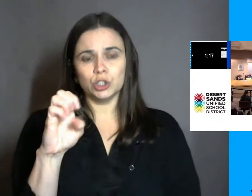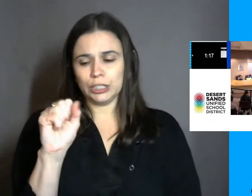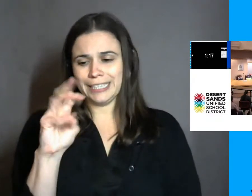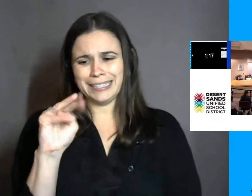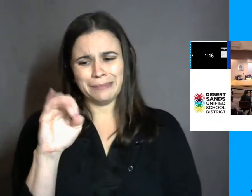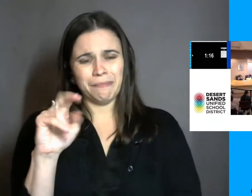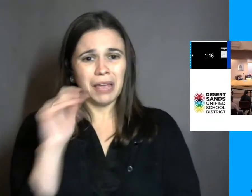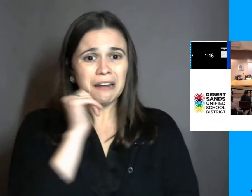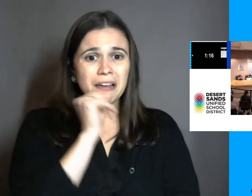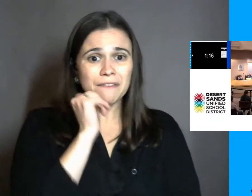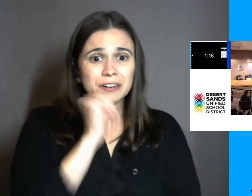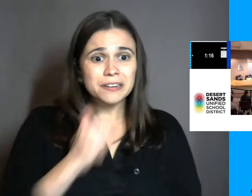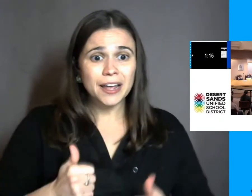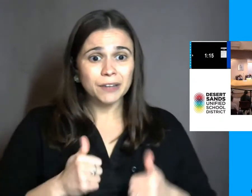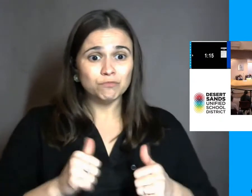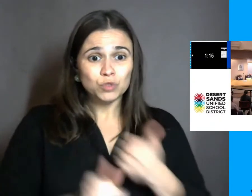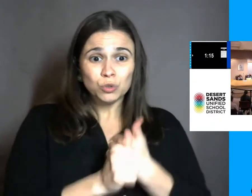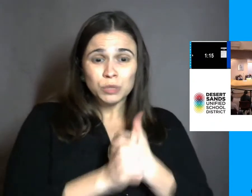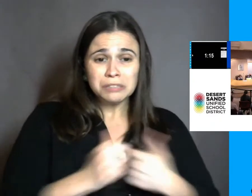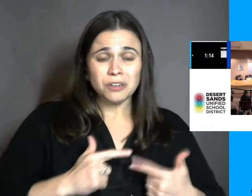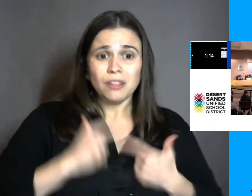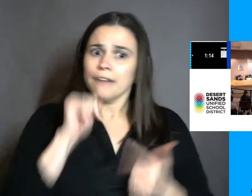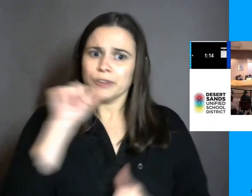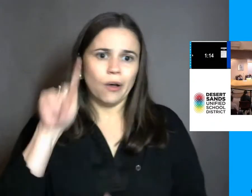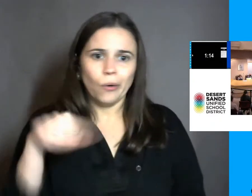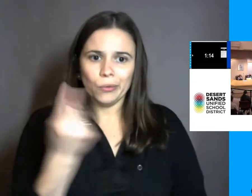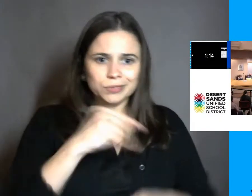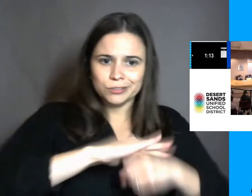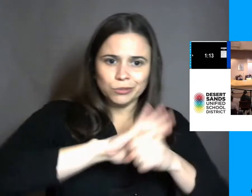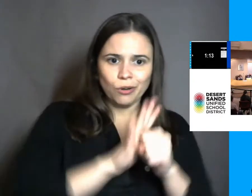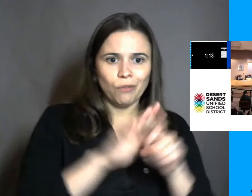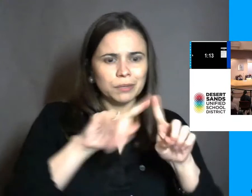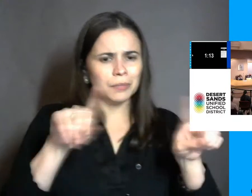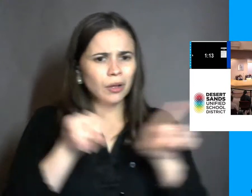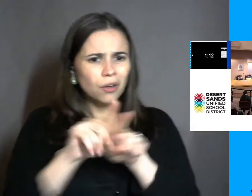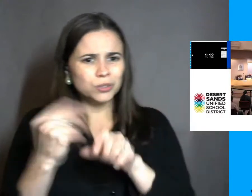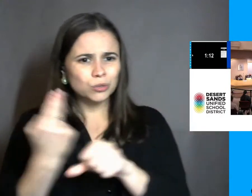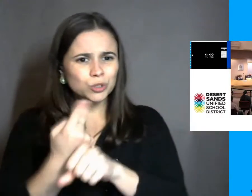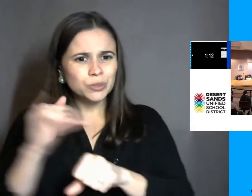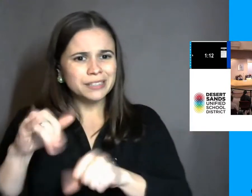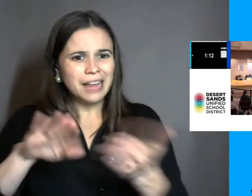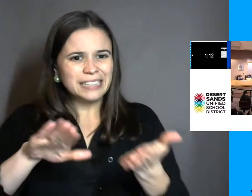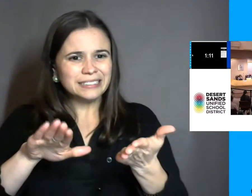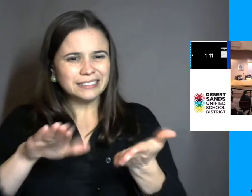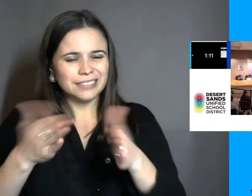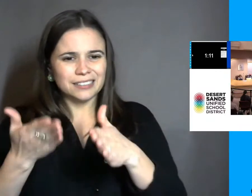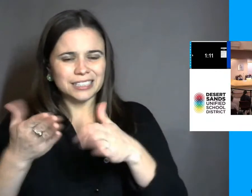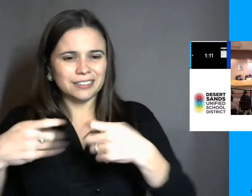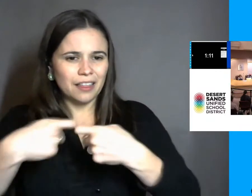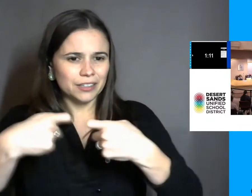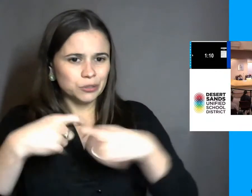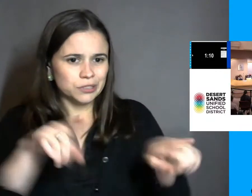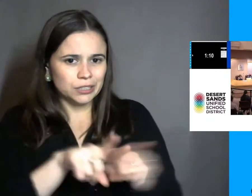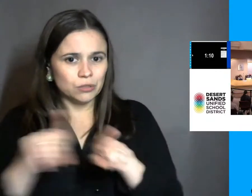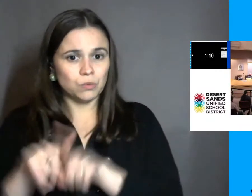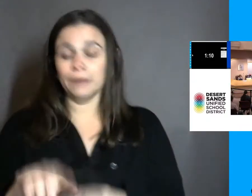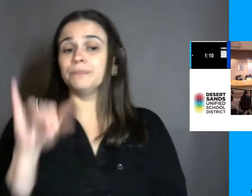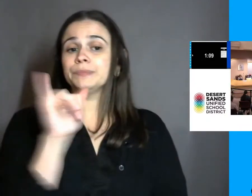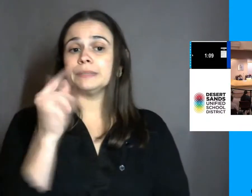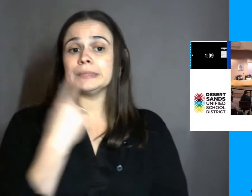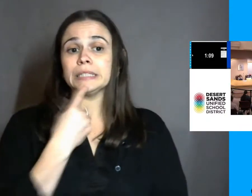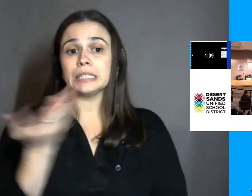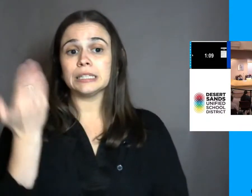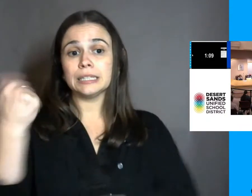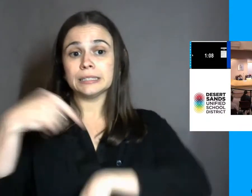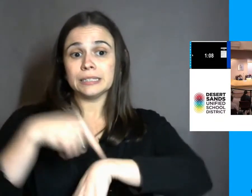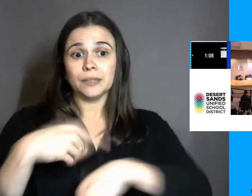but by operating with deadly electricity as well. I stated last time, please don't forget that they